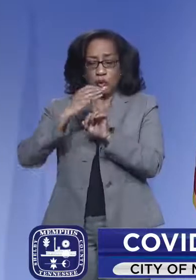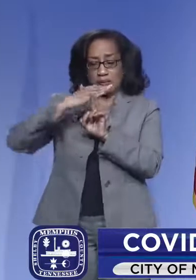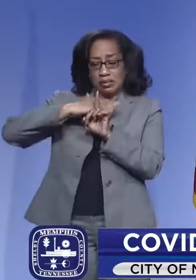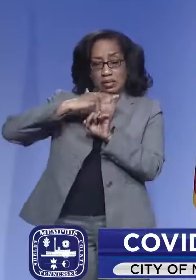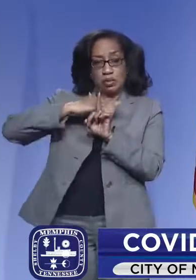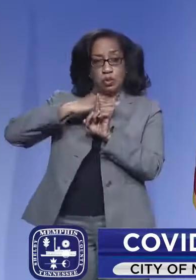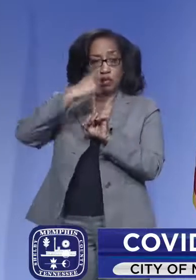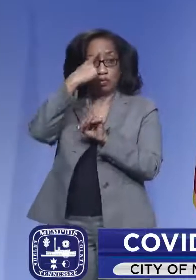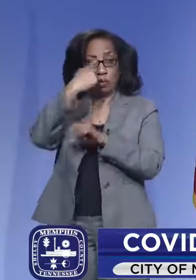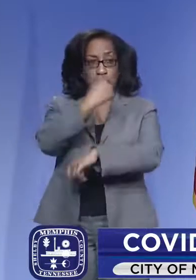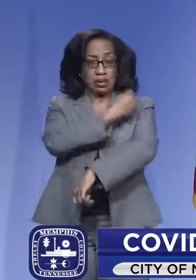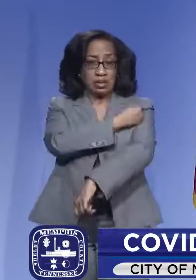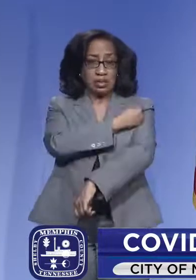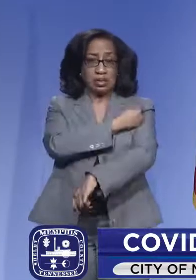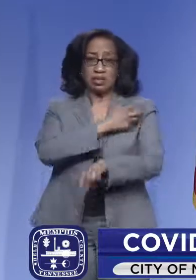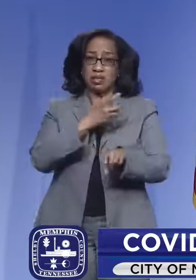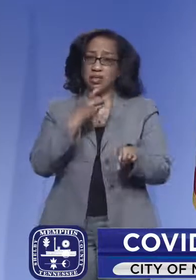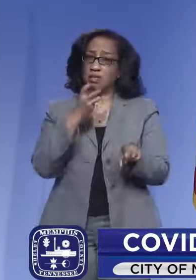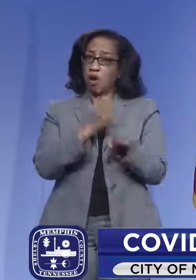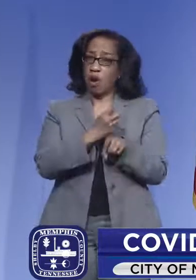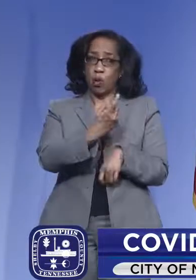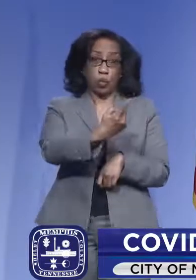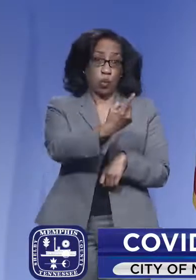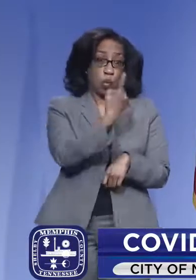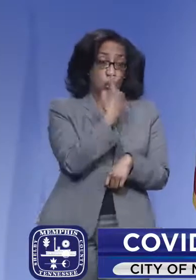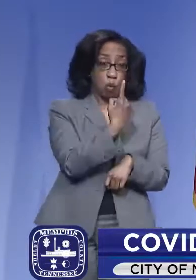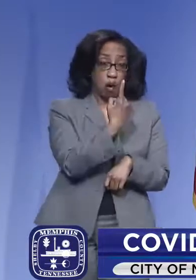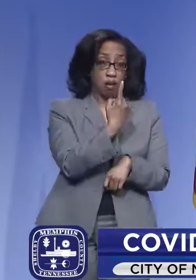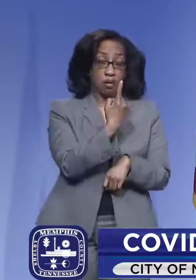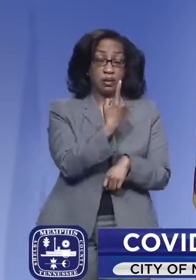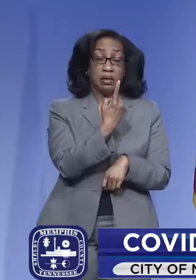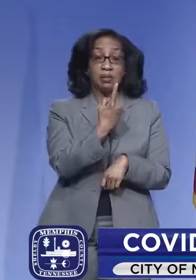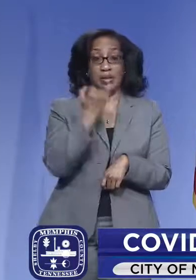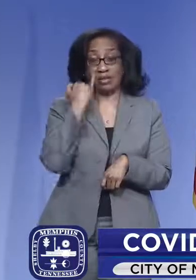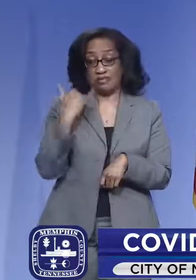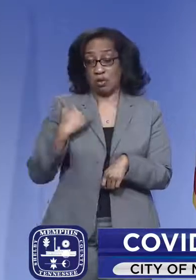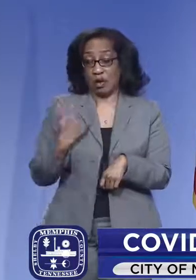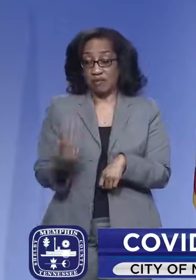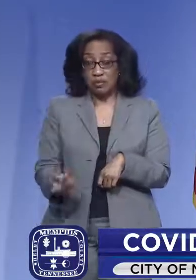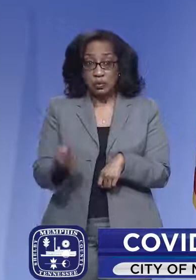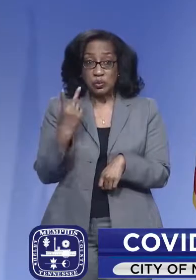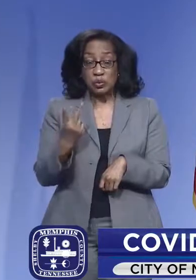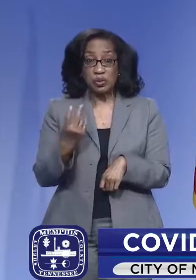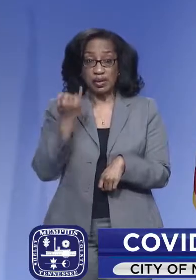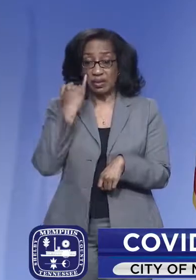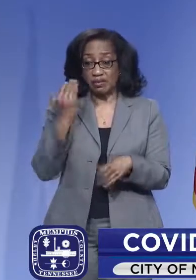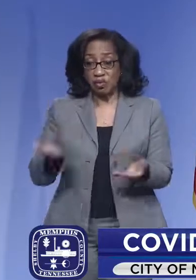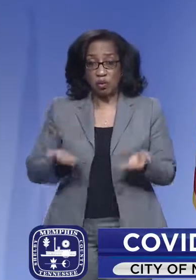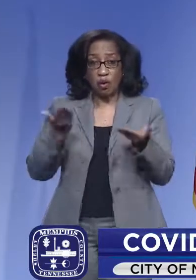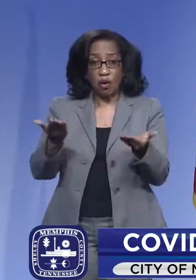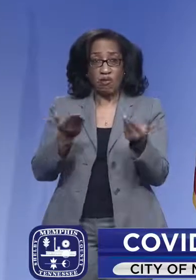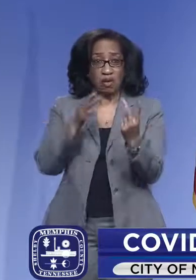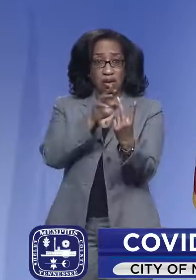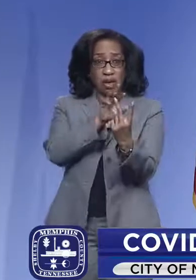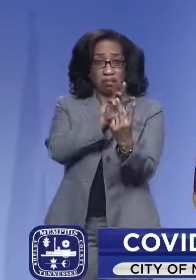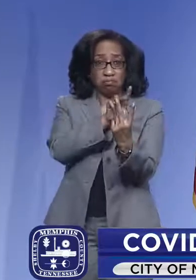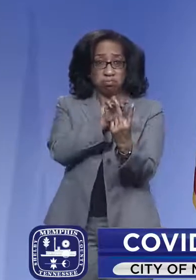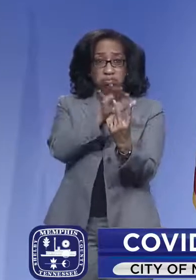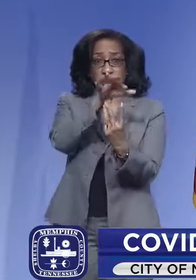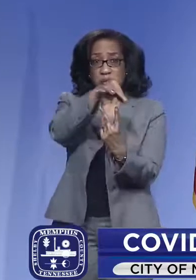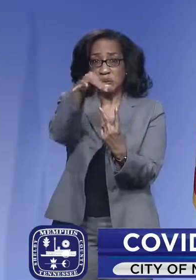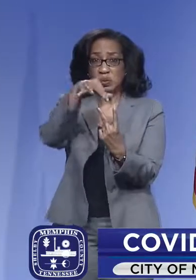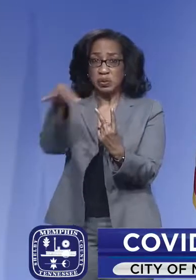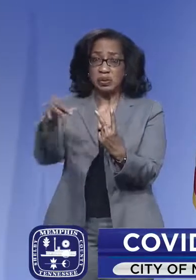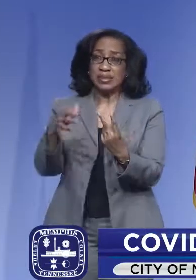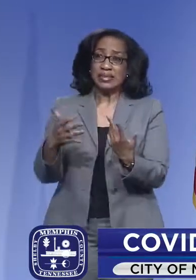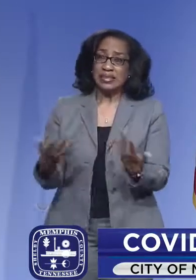is difficult enough with one vaccine on a site. So the logical question is, well, why don't you offer a choice at each site? That essentially doubles the chain